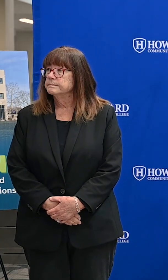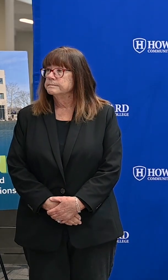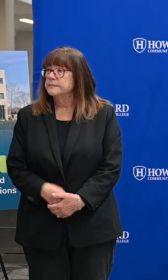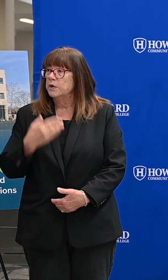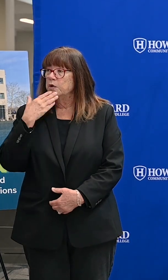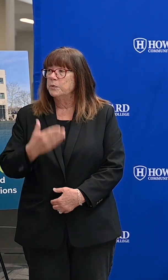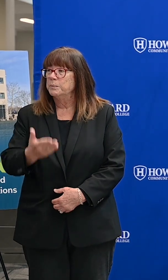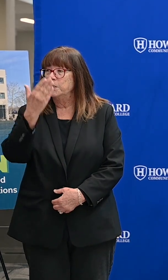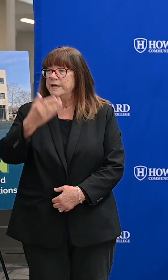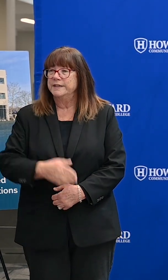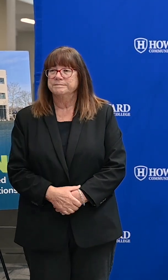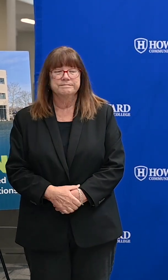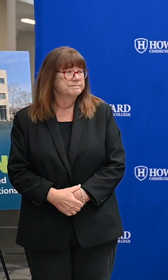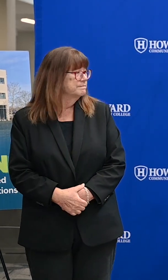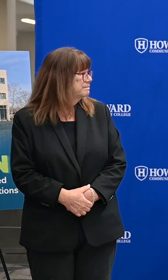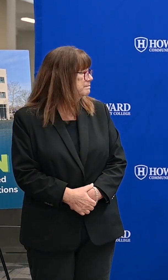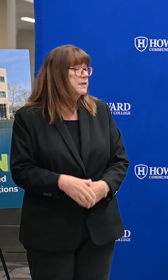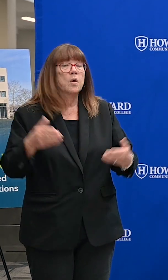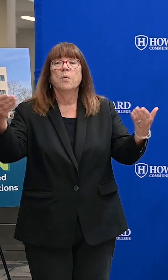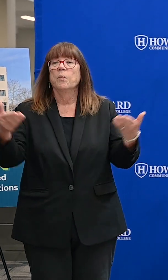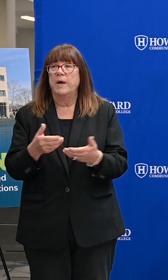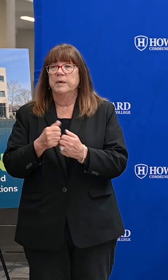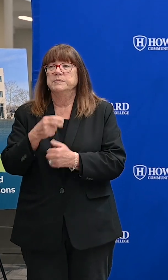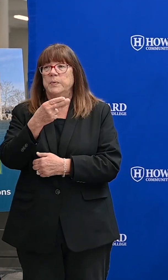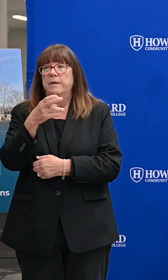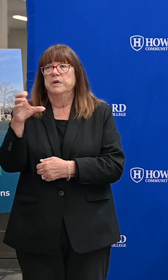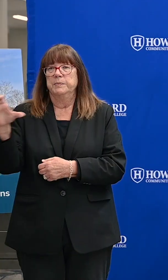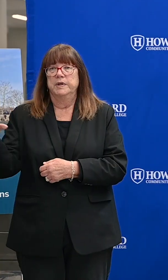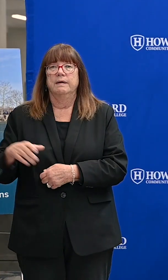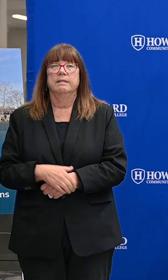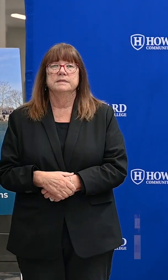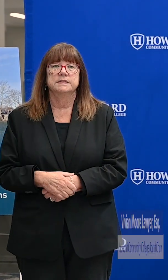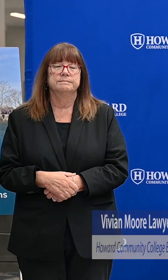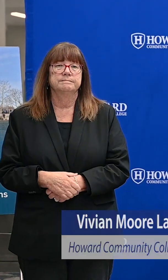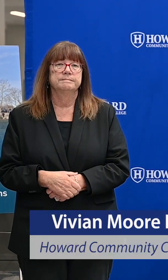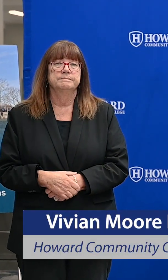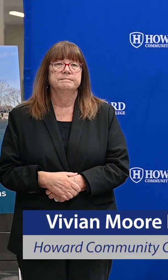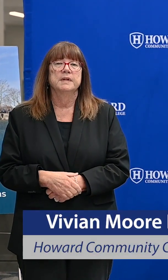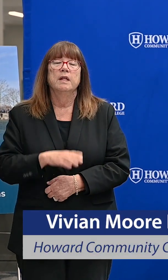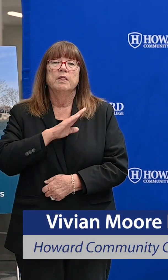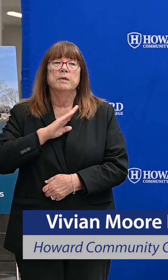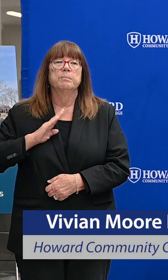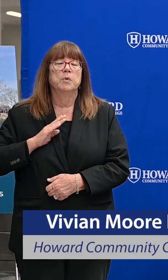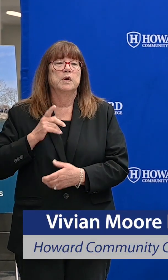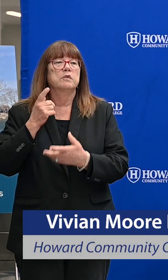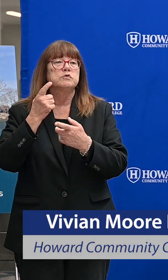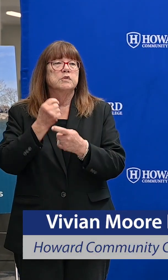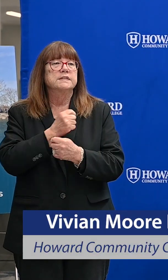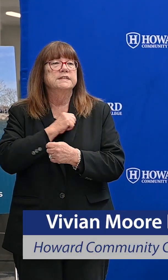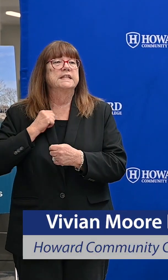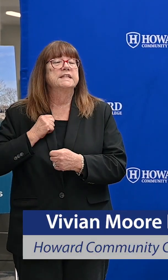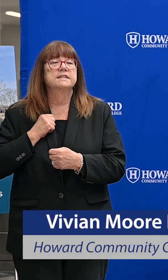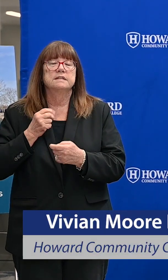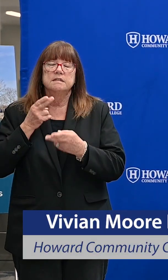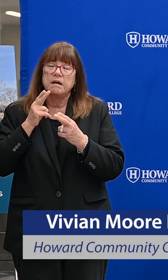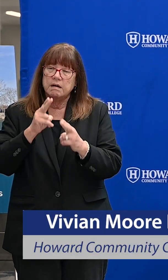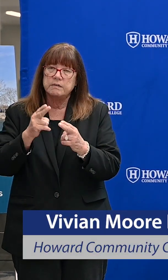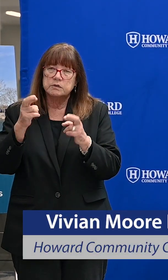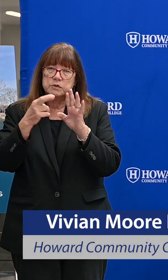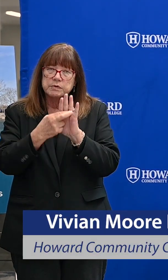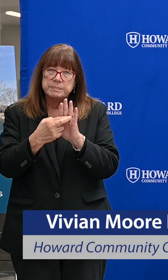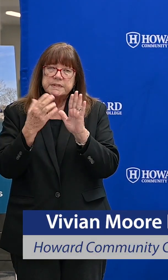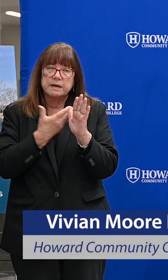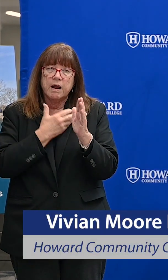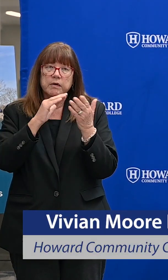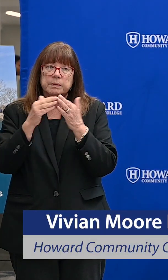Good morning. And welcome to Howard Community College. The Board of Trustees is honored to represent our